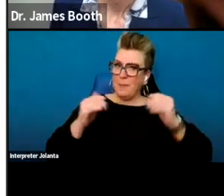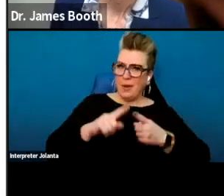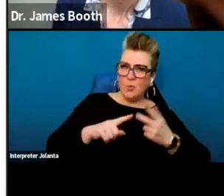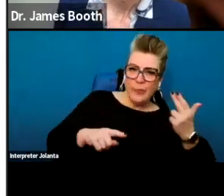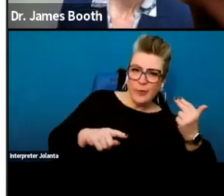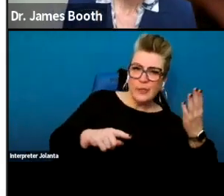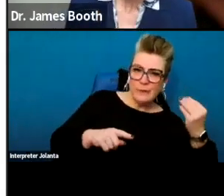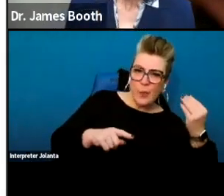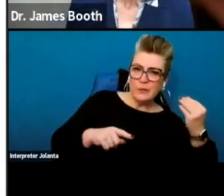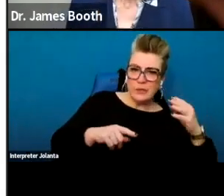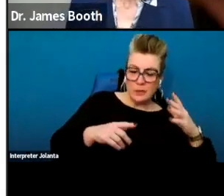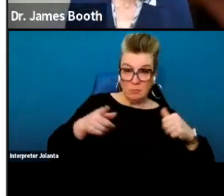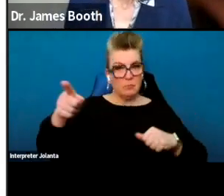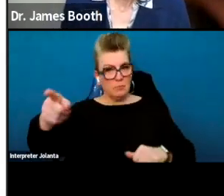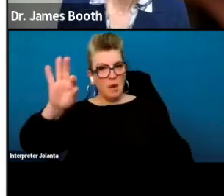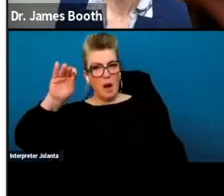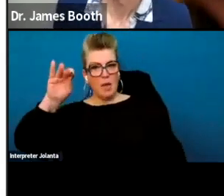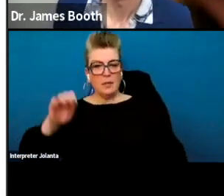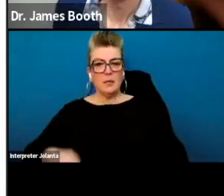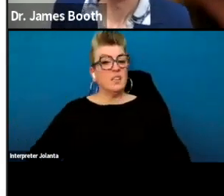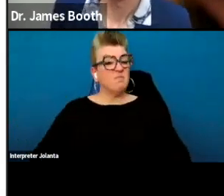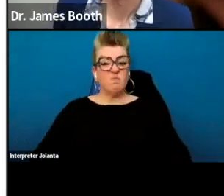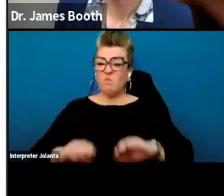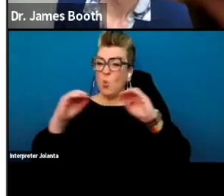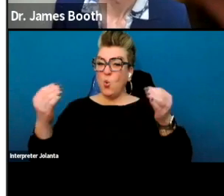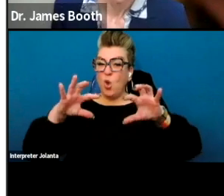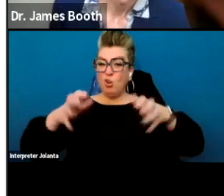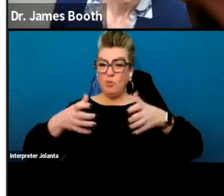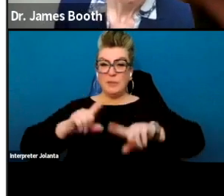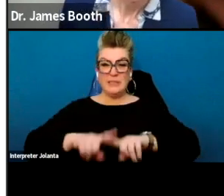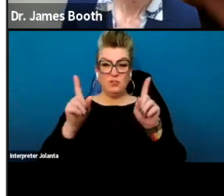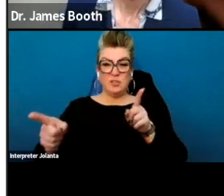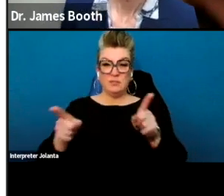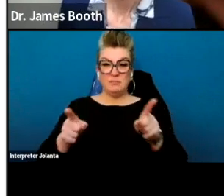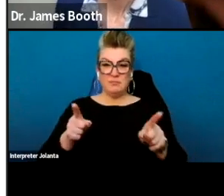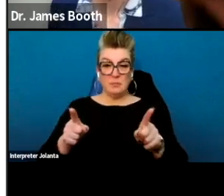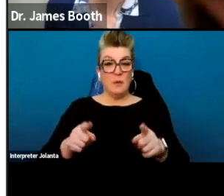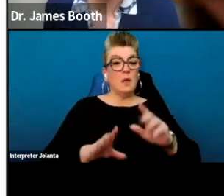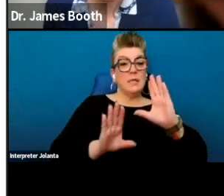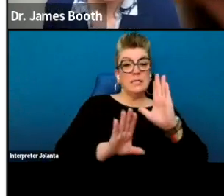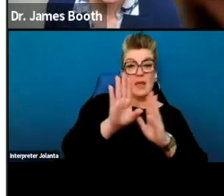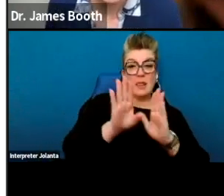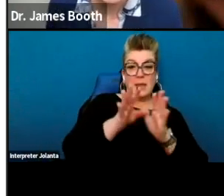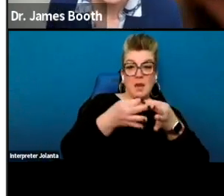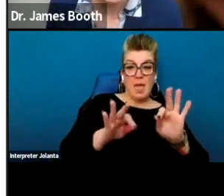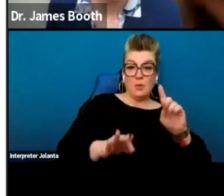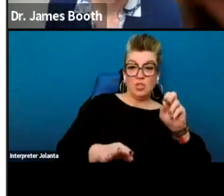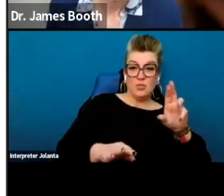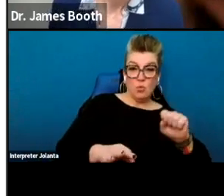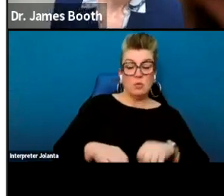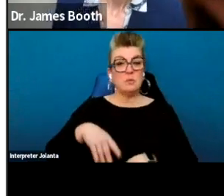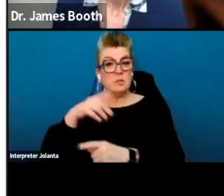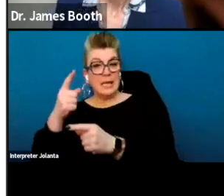study. They didn't find group differences when comparing developmental language disorder to typical